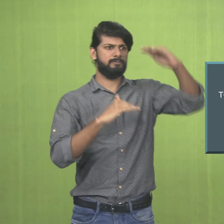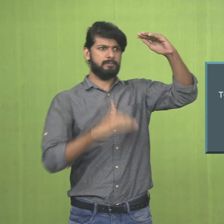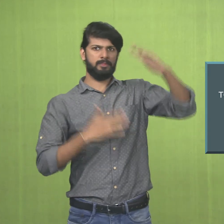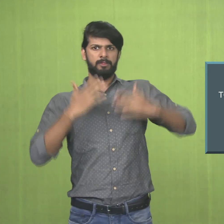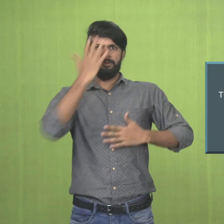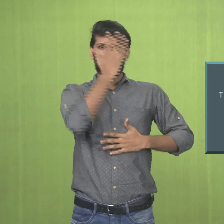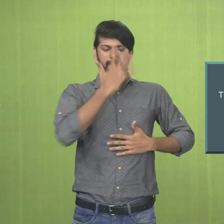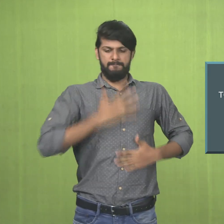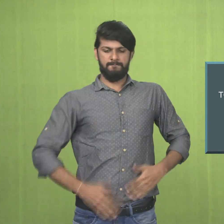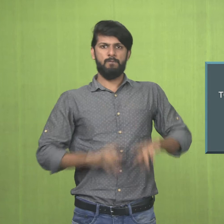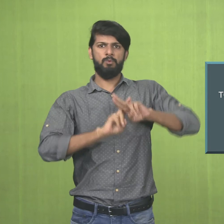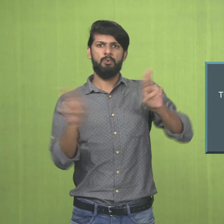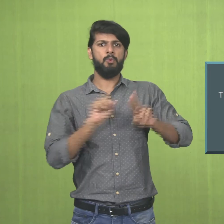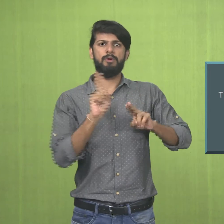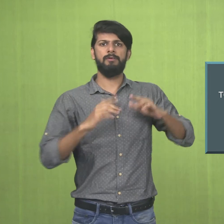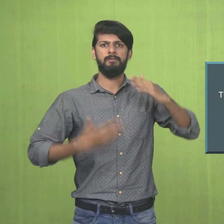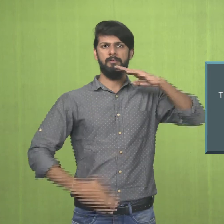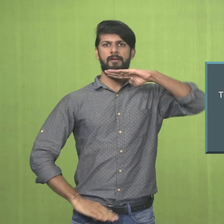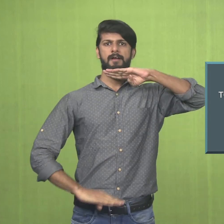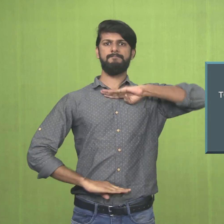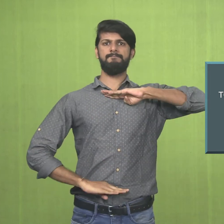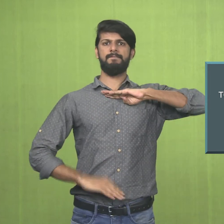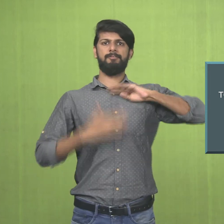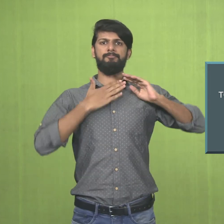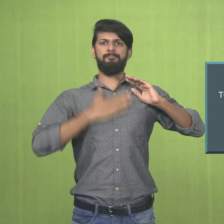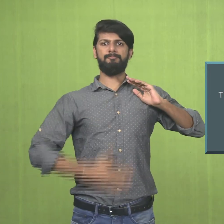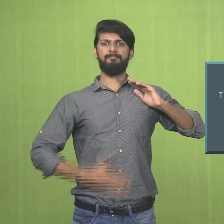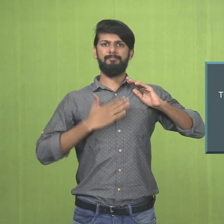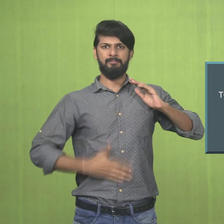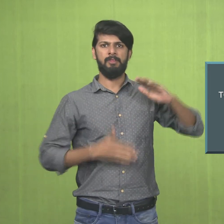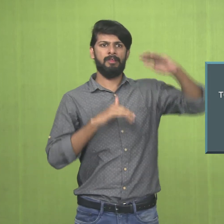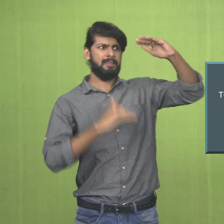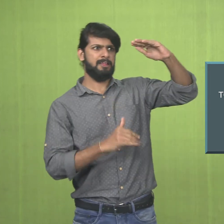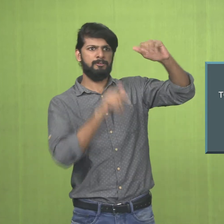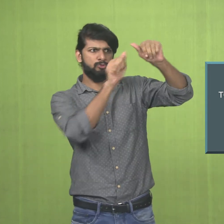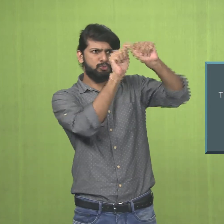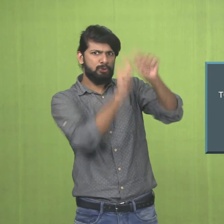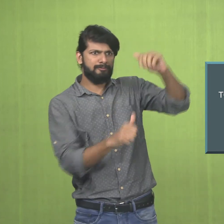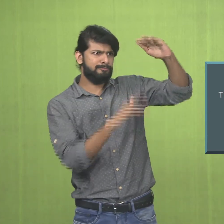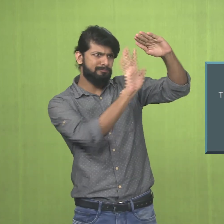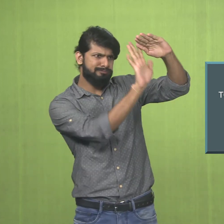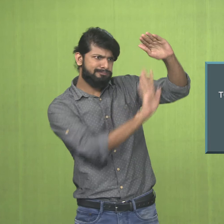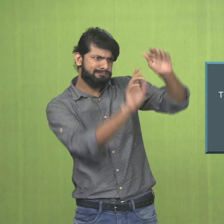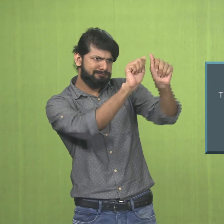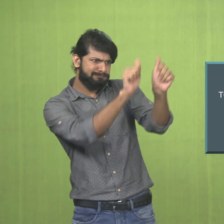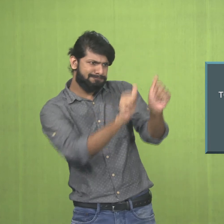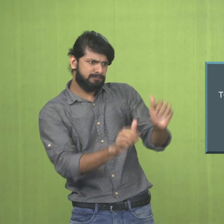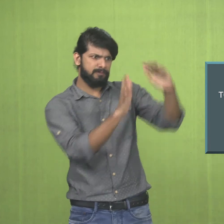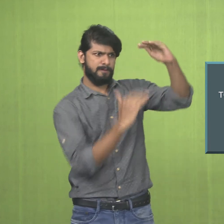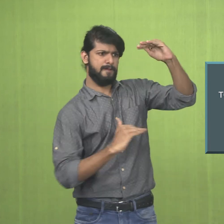Next word is torso. You see in the picture, this is the trunk or